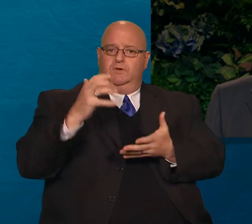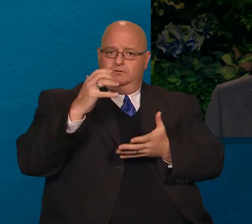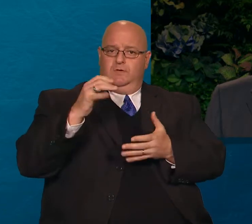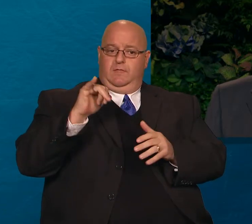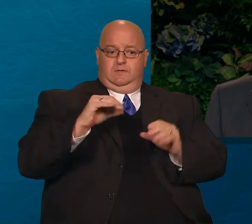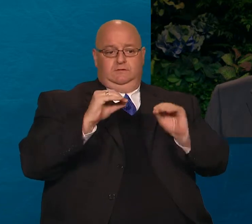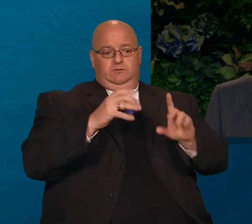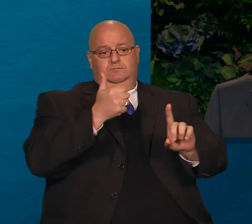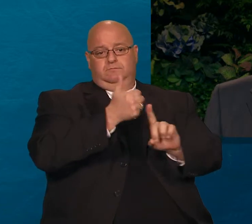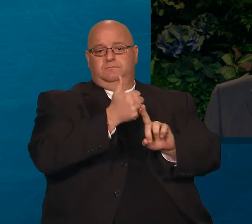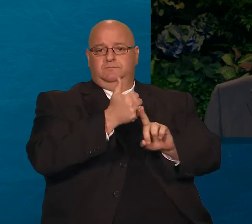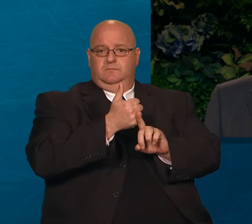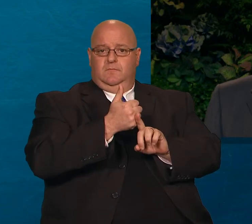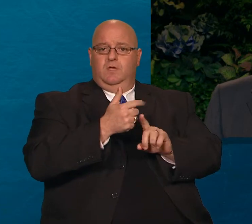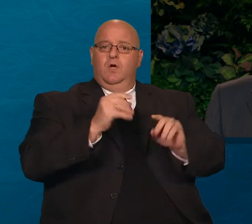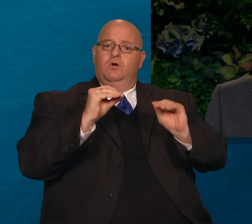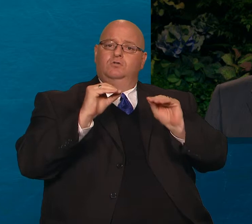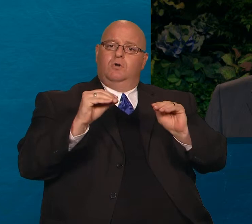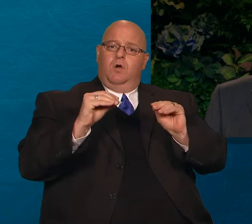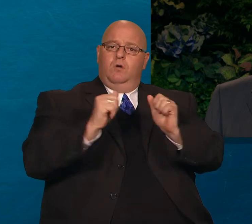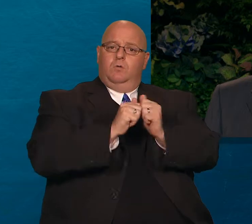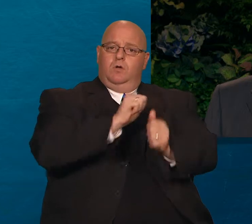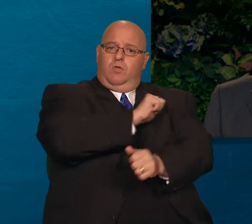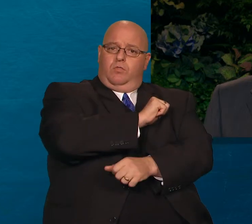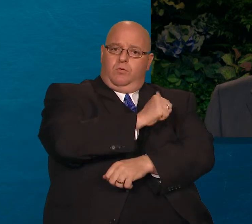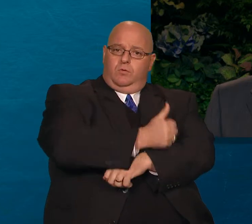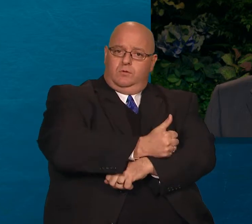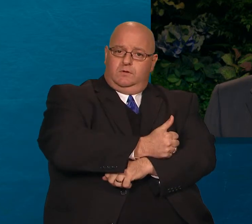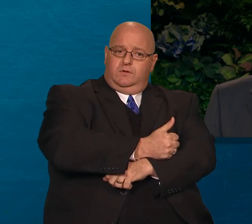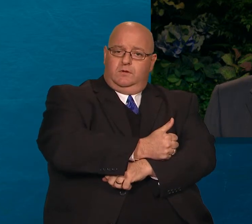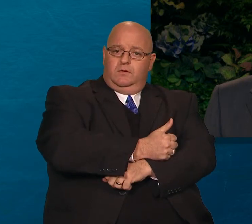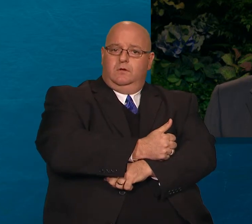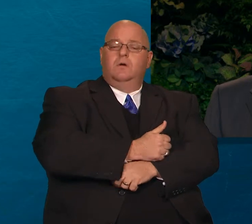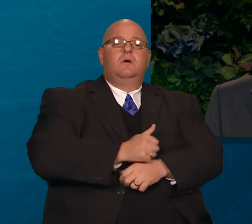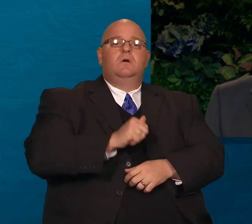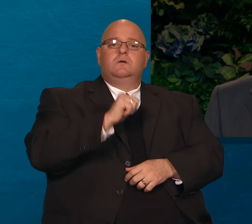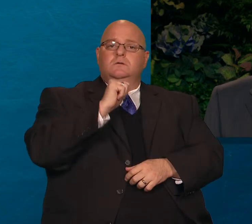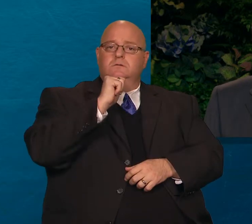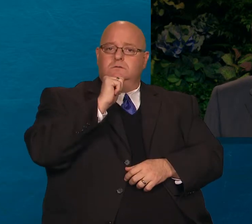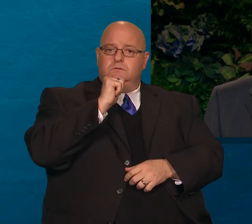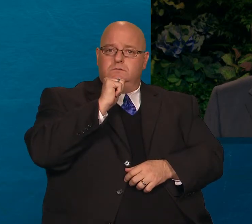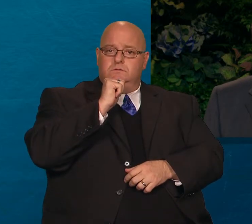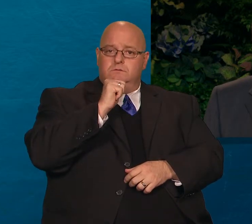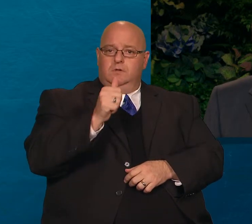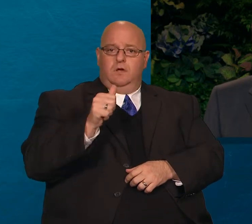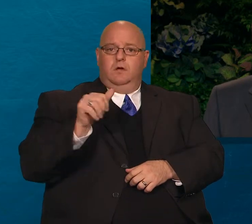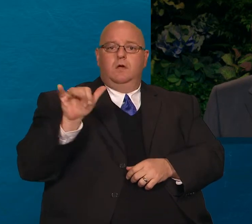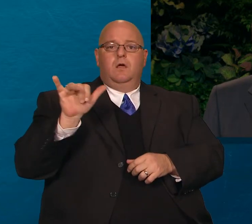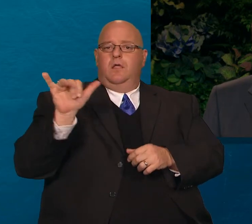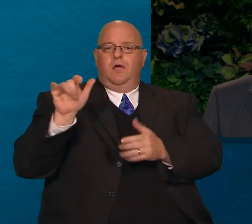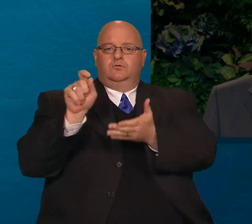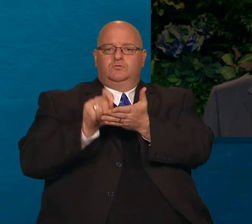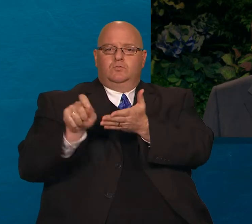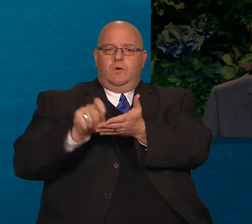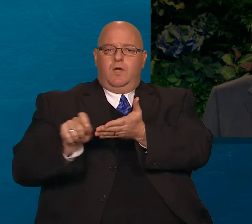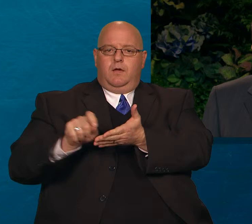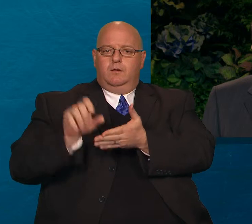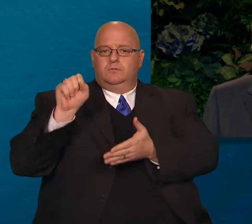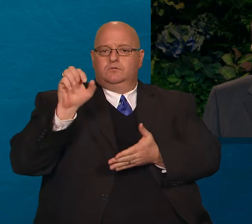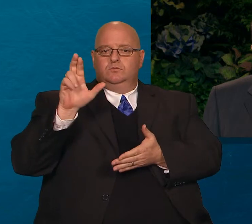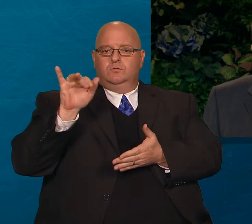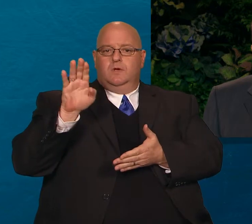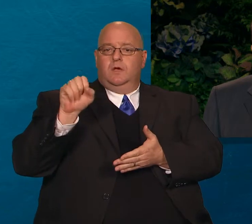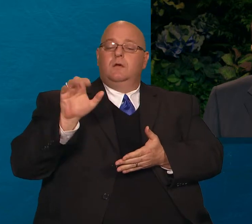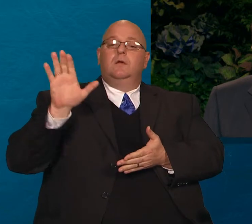this teacher that he taught with authority and not as did the scribes. His laws were